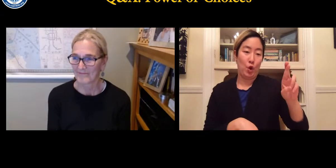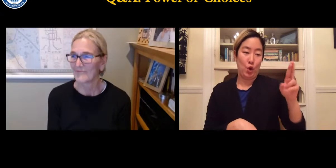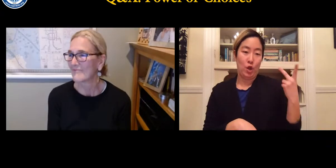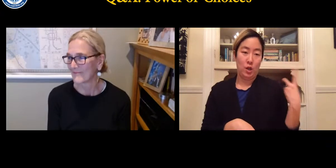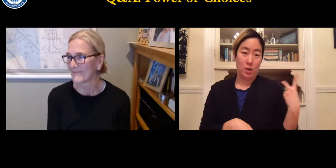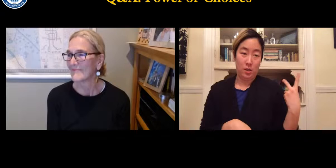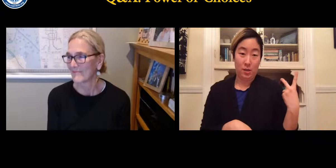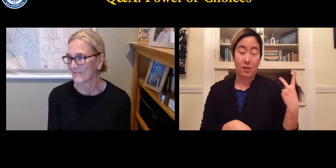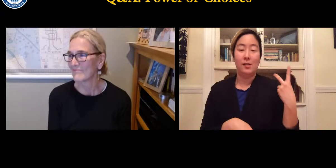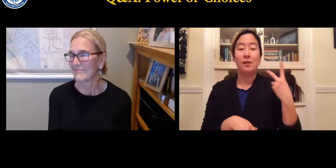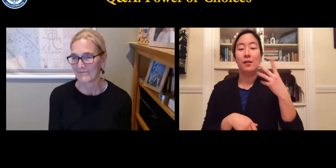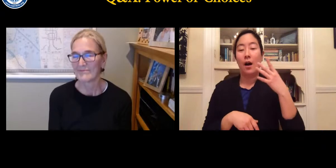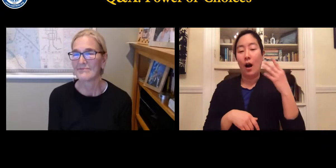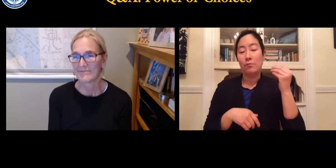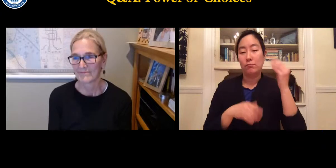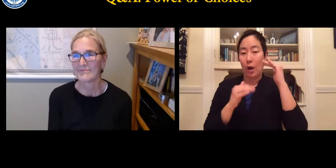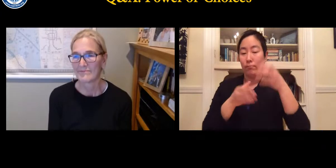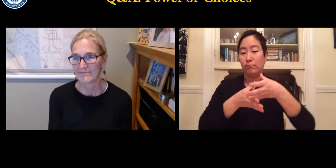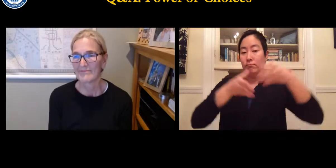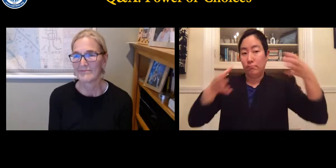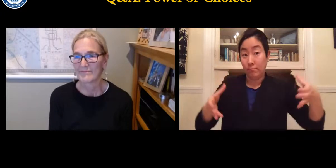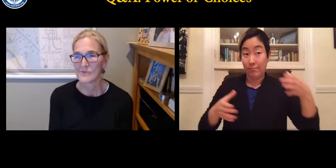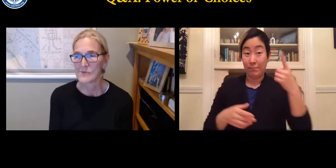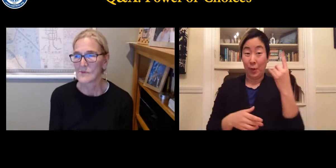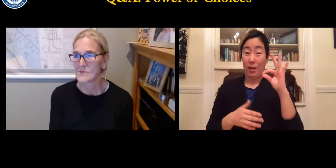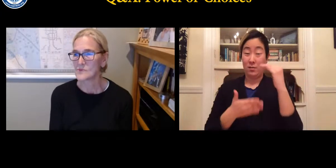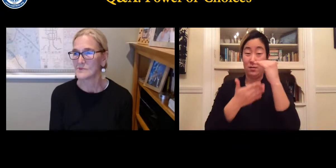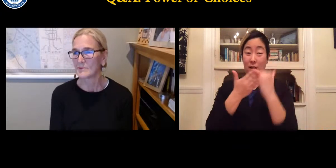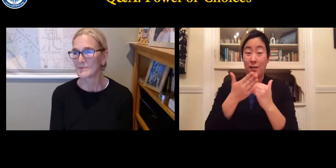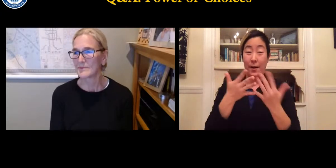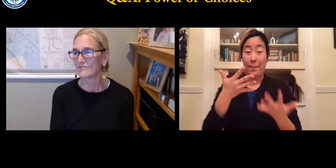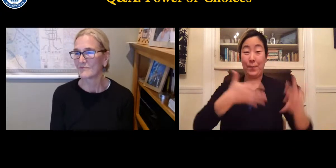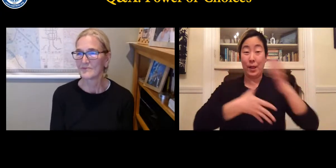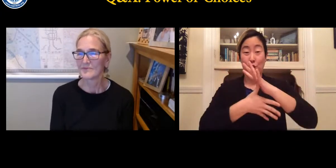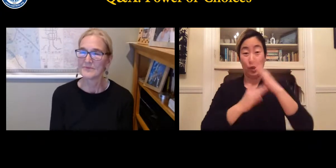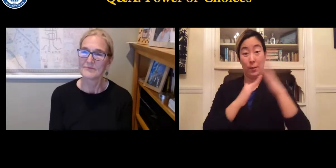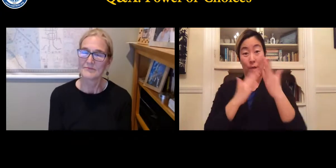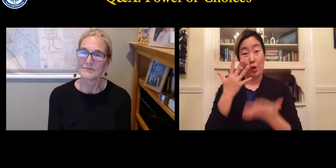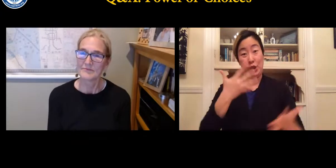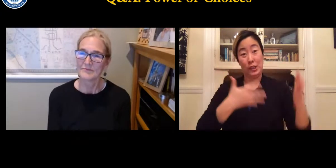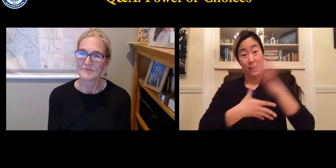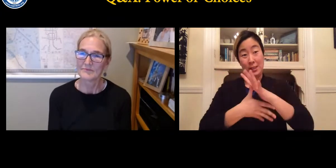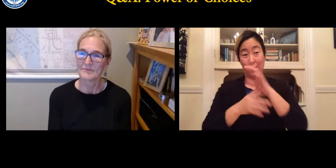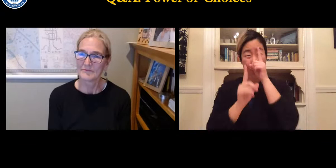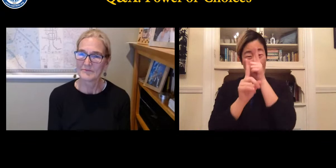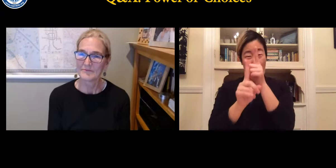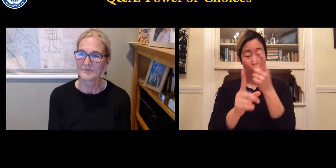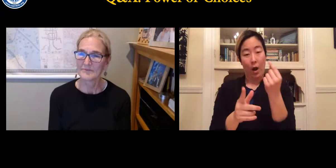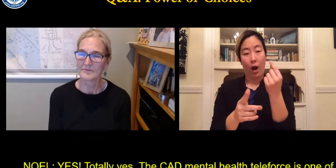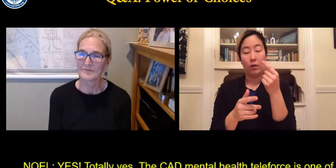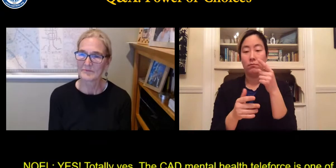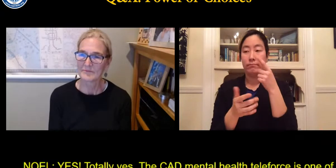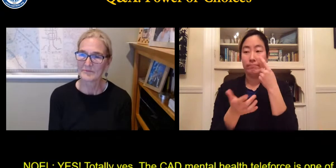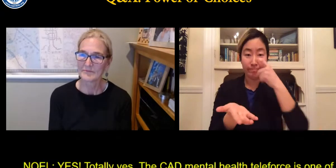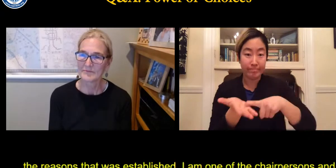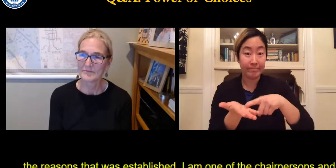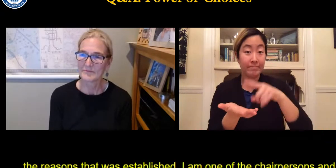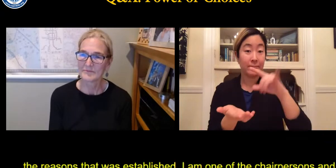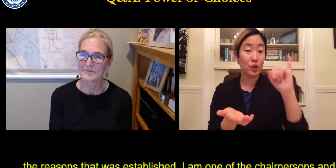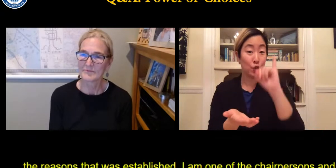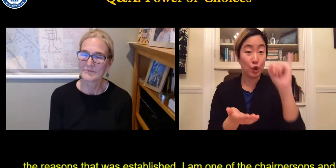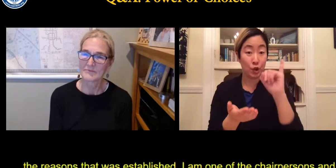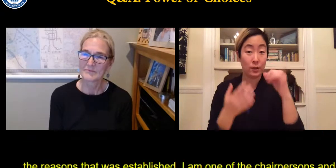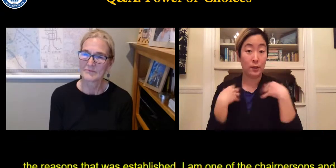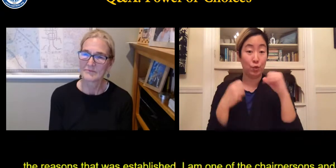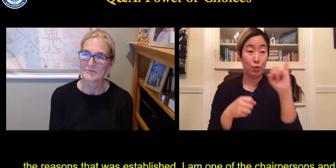am one of the chairpersons, and the other person is Shirley Barber. And we hope to expand that task force. One of